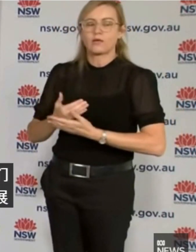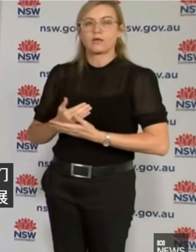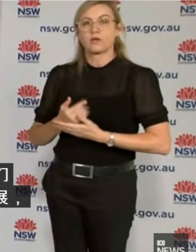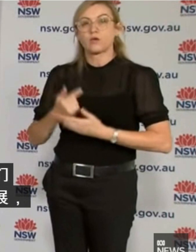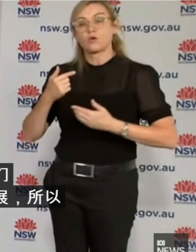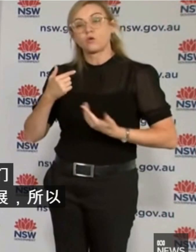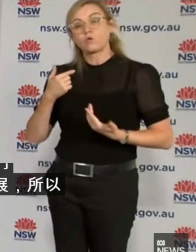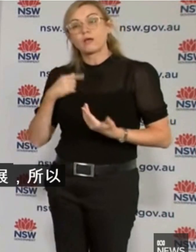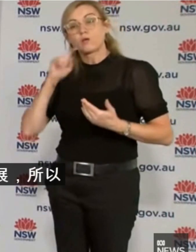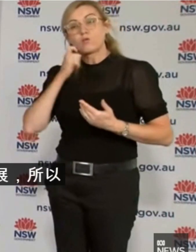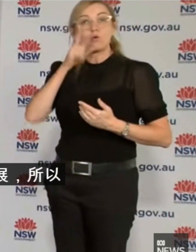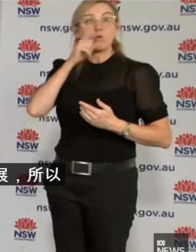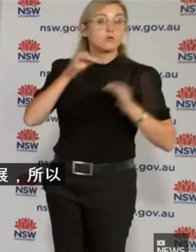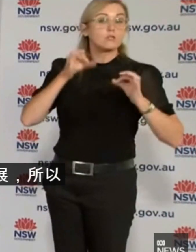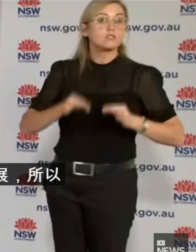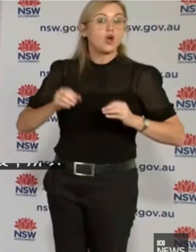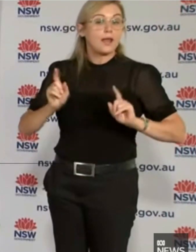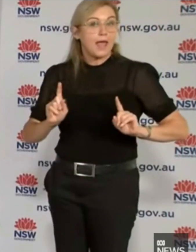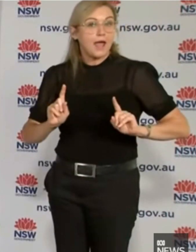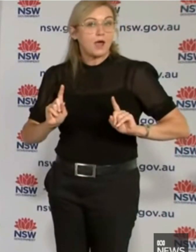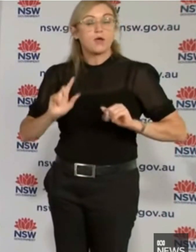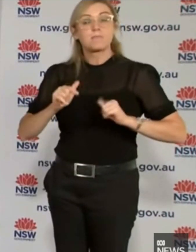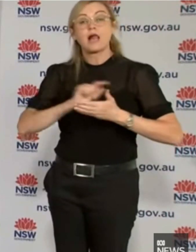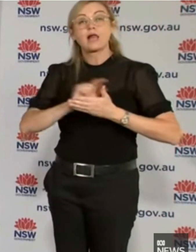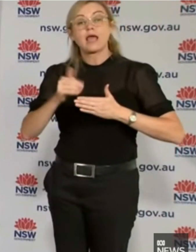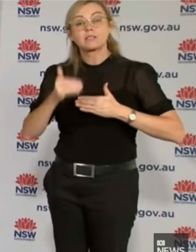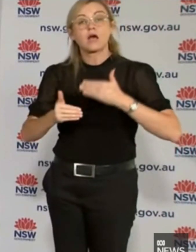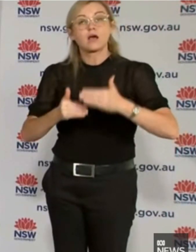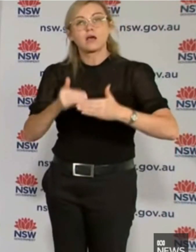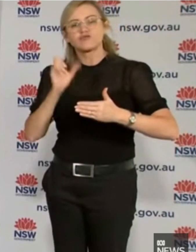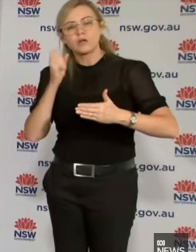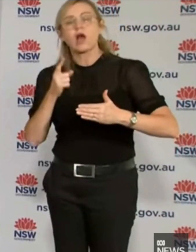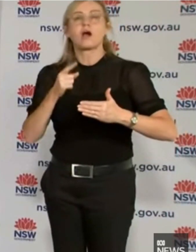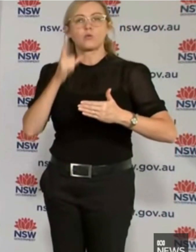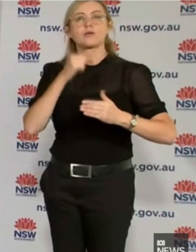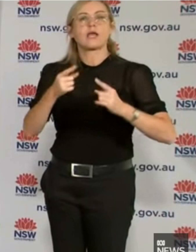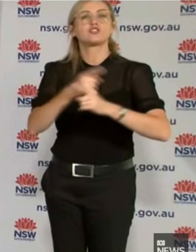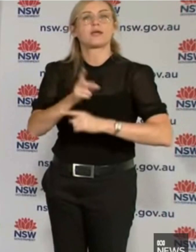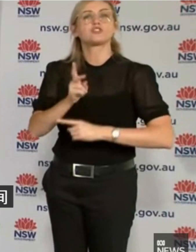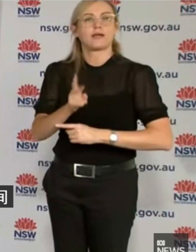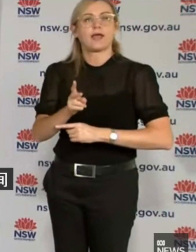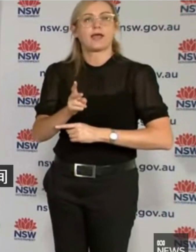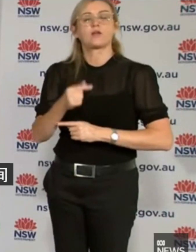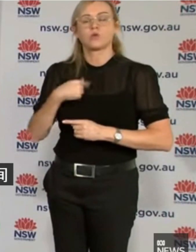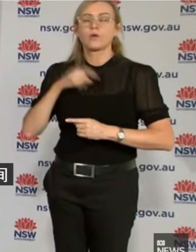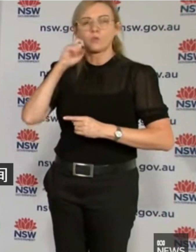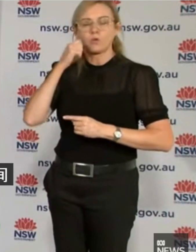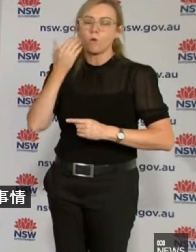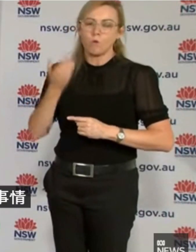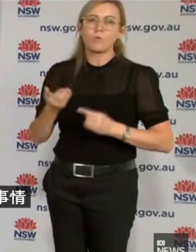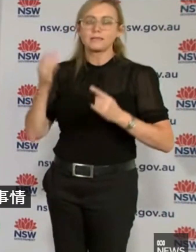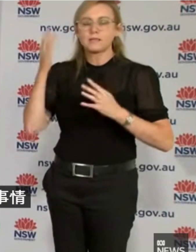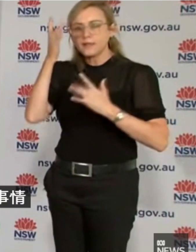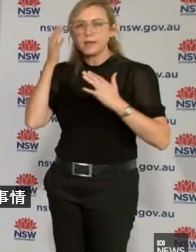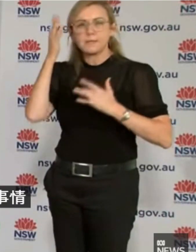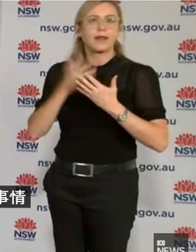as well. And so the question of what the settings will be, but also what's the appropriate time to make those sorts of changes are all things that we're considering at the